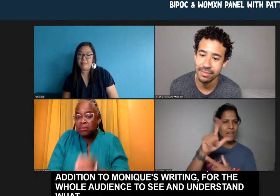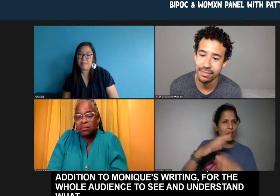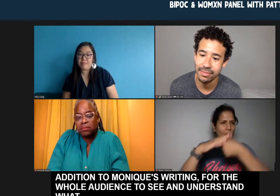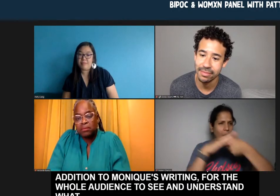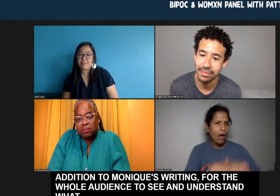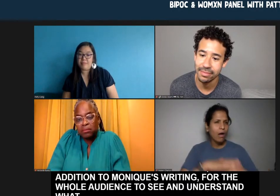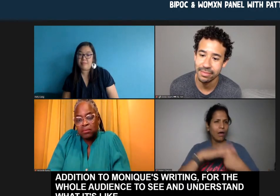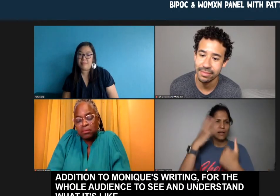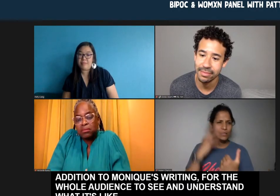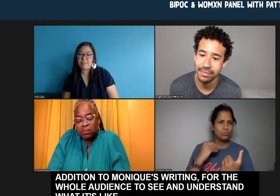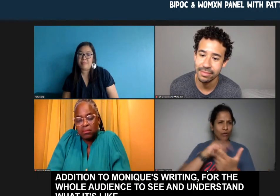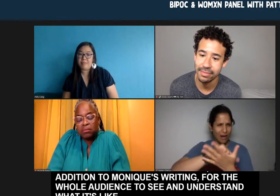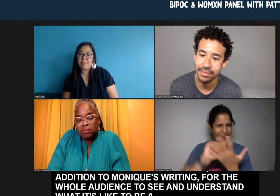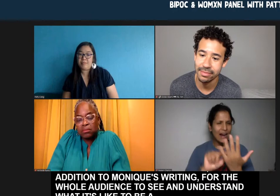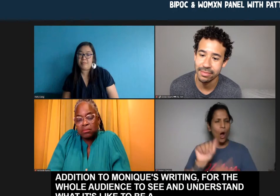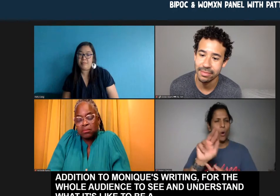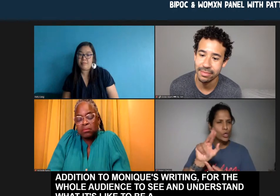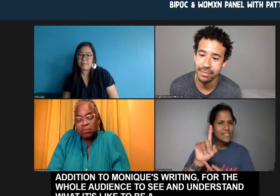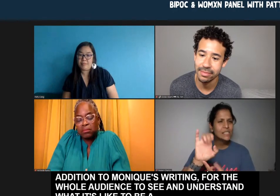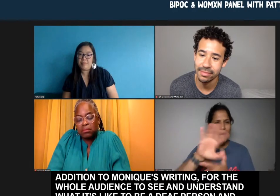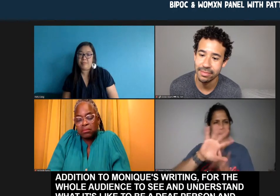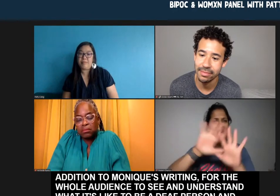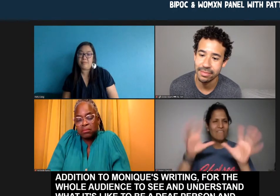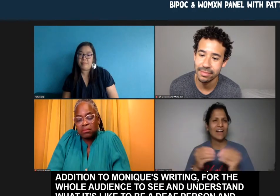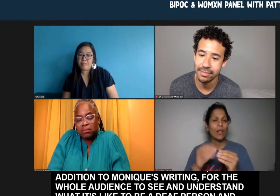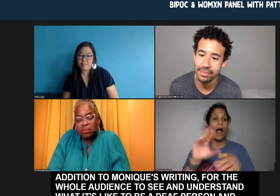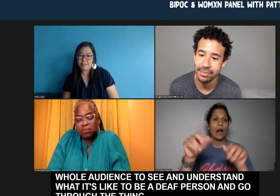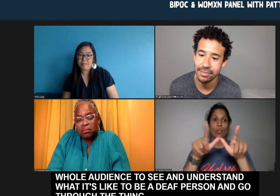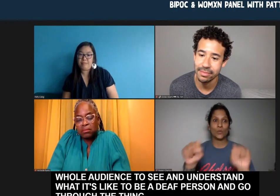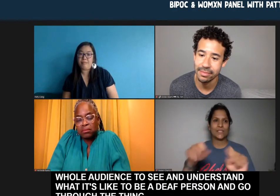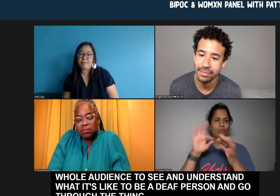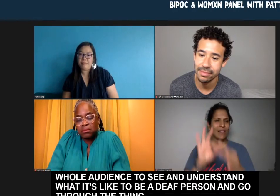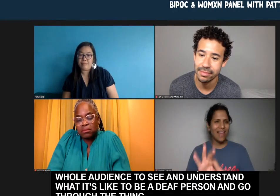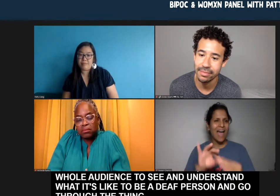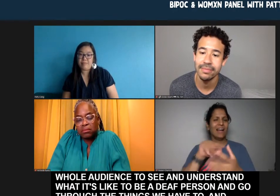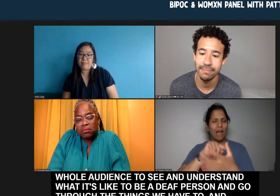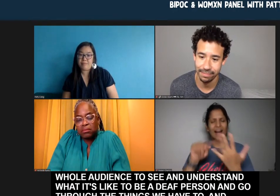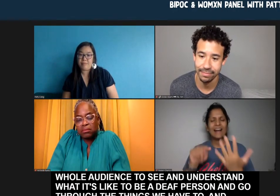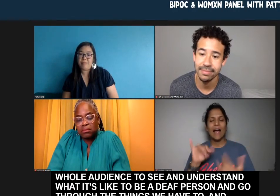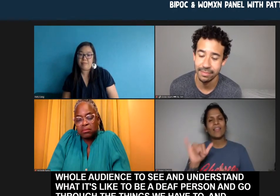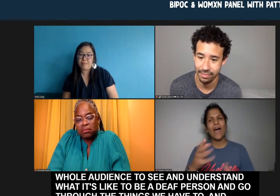we have to and feel a constant life of oppression and under autism. And